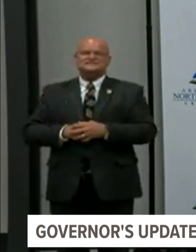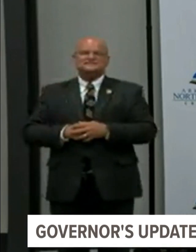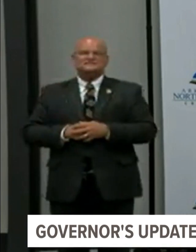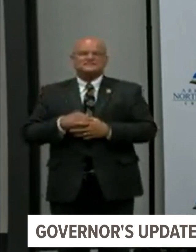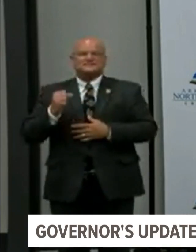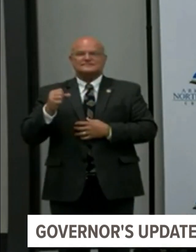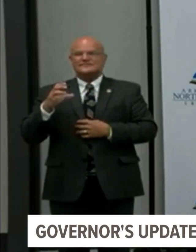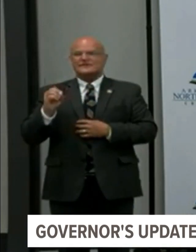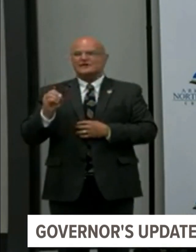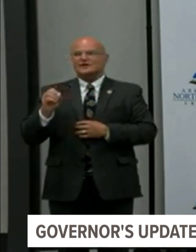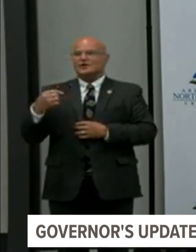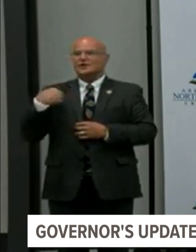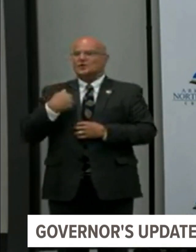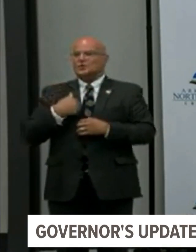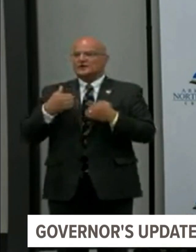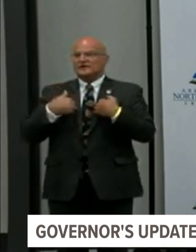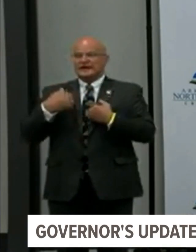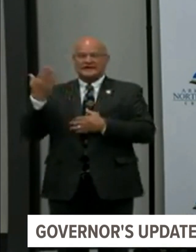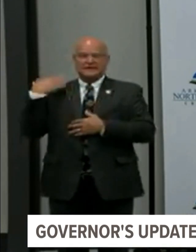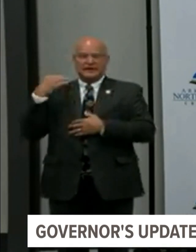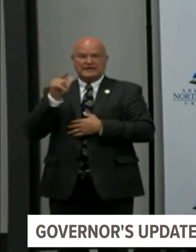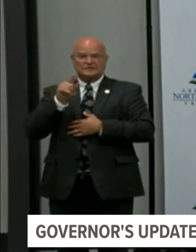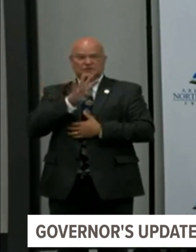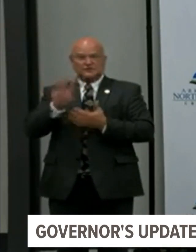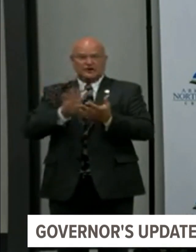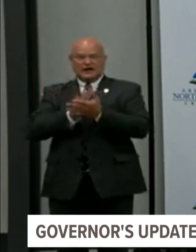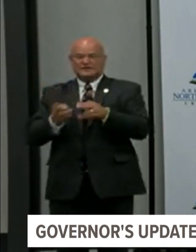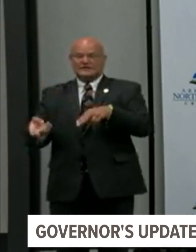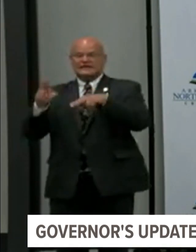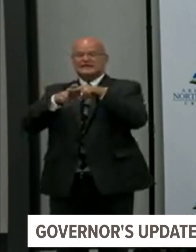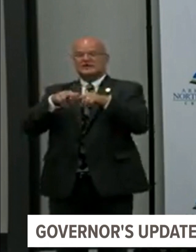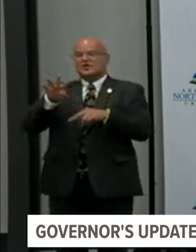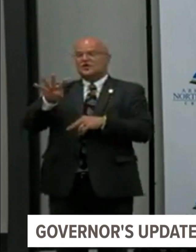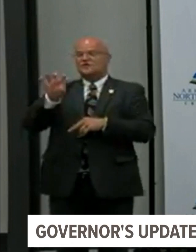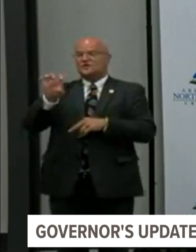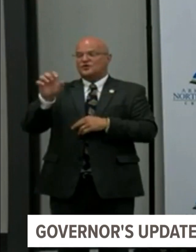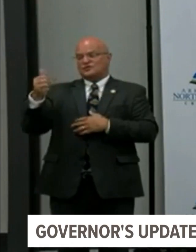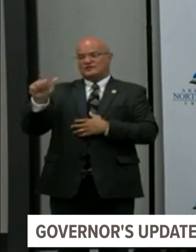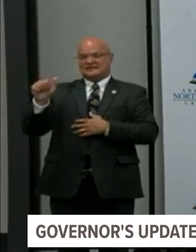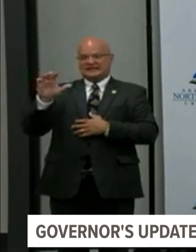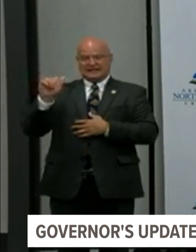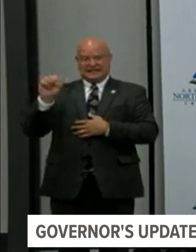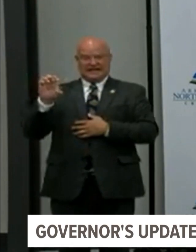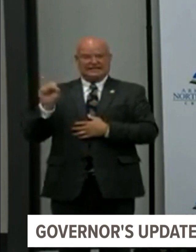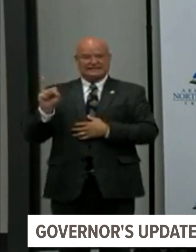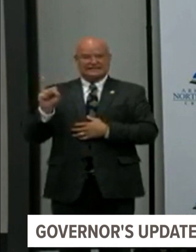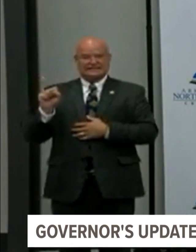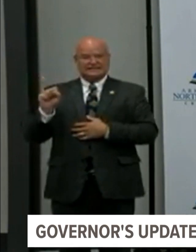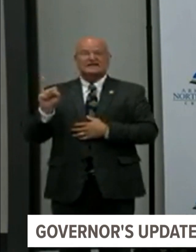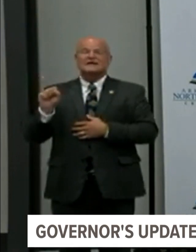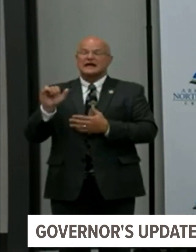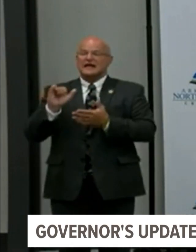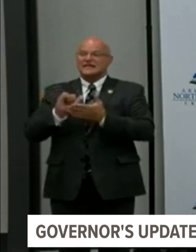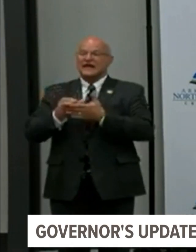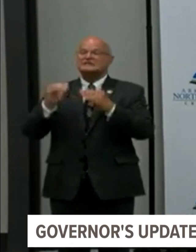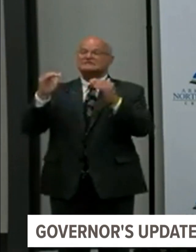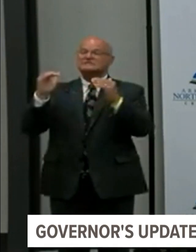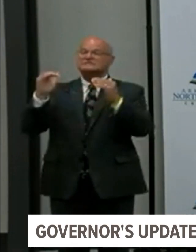And so we've had in the last 24 hours an additional 410 cases, which